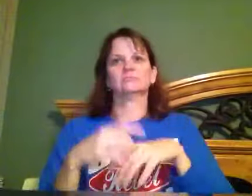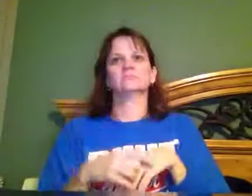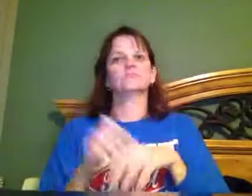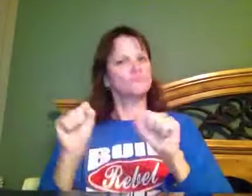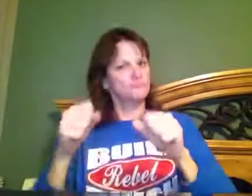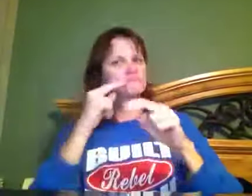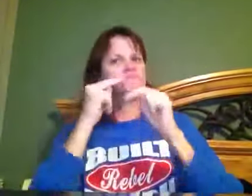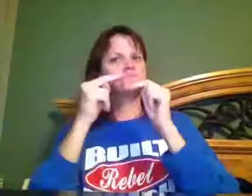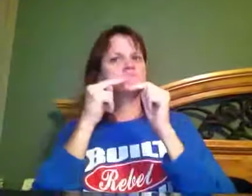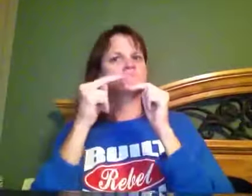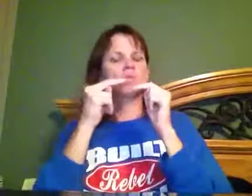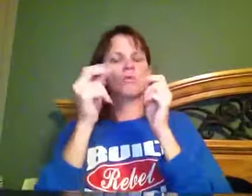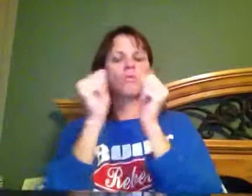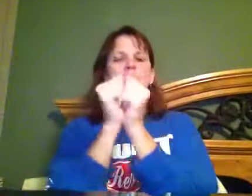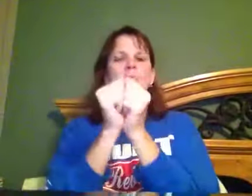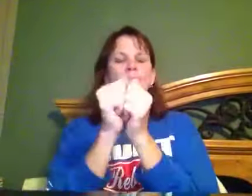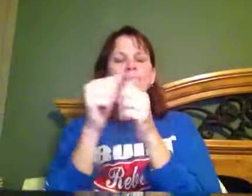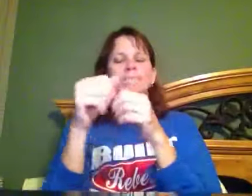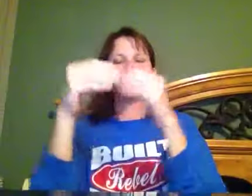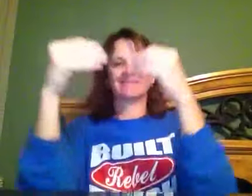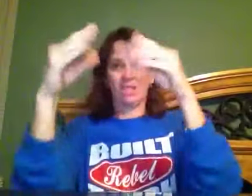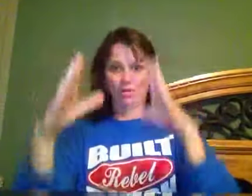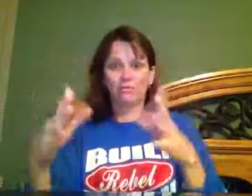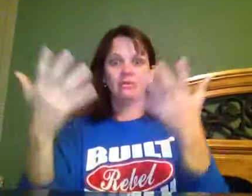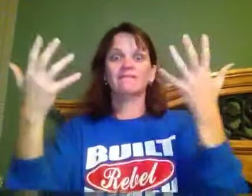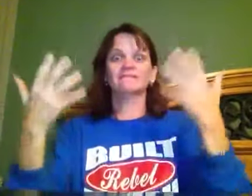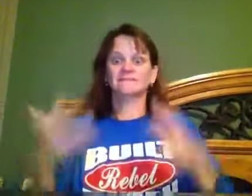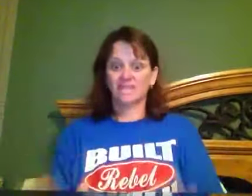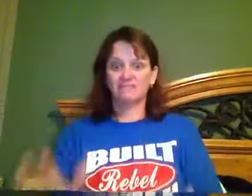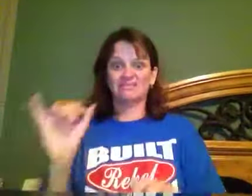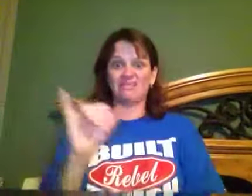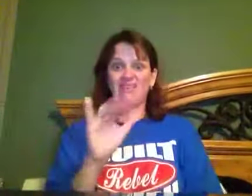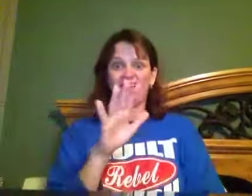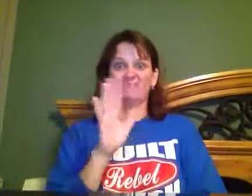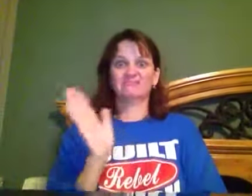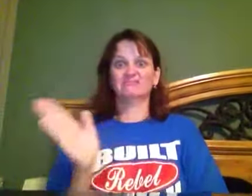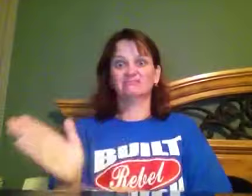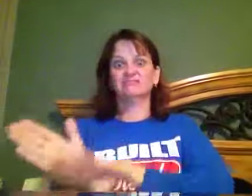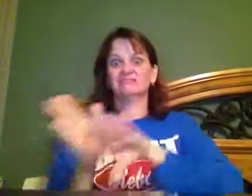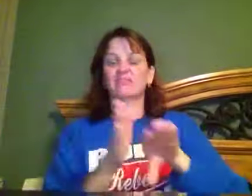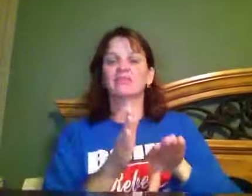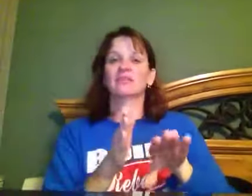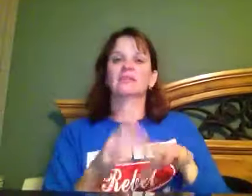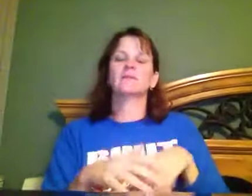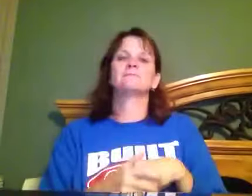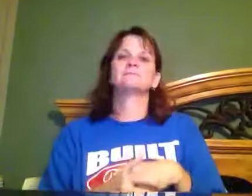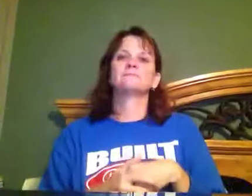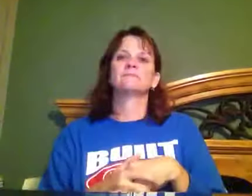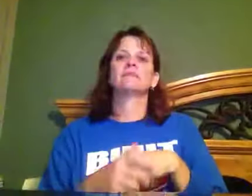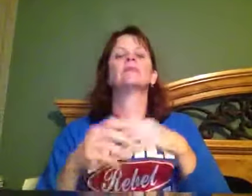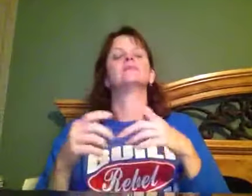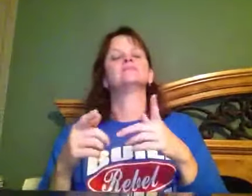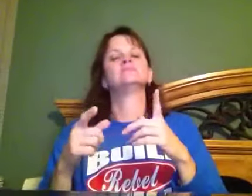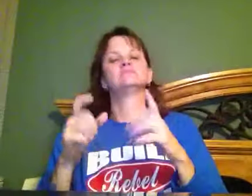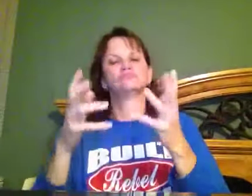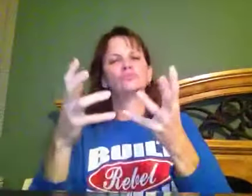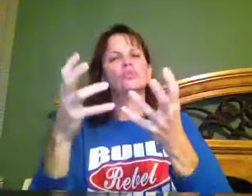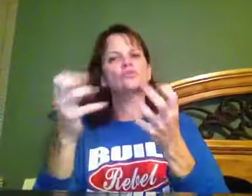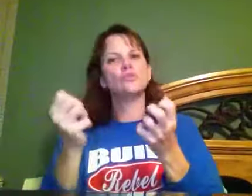done. After that, the check writing continues just a little bit. You'll want to have the home appraised to make sure that the home is worth